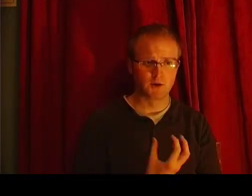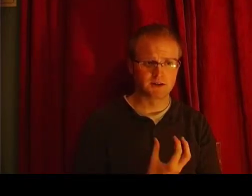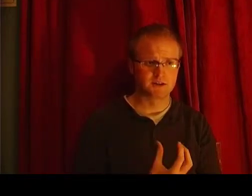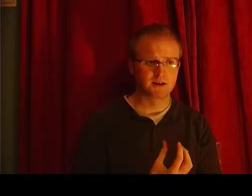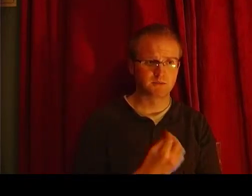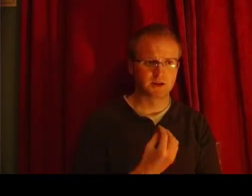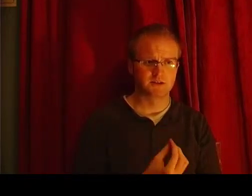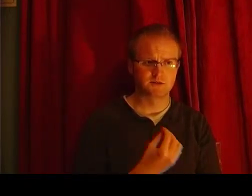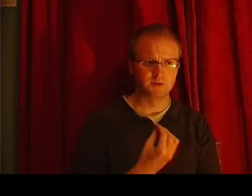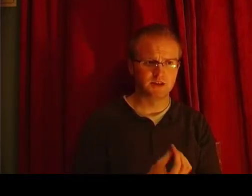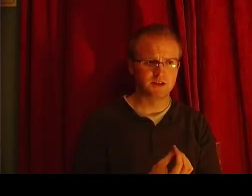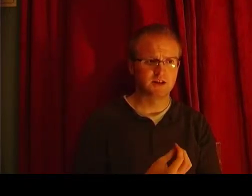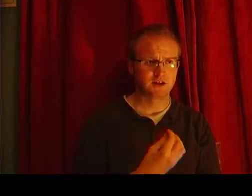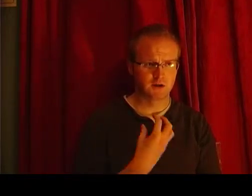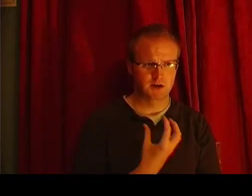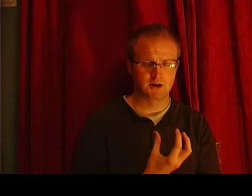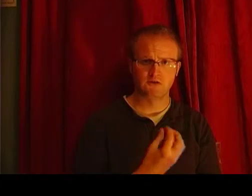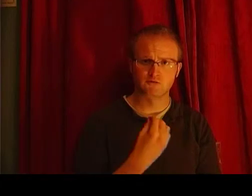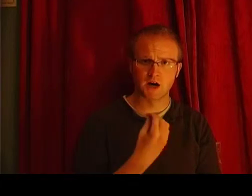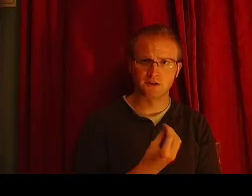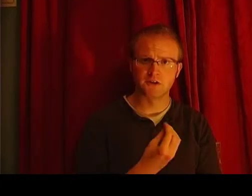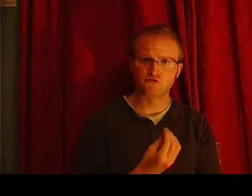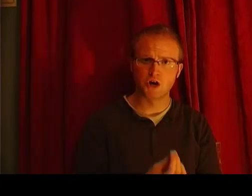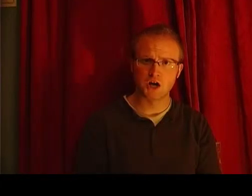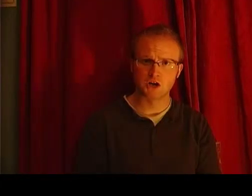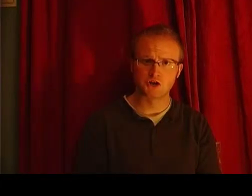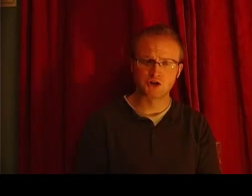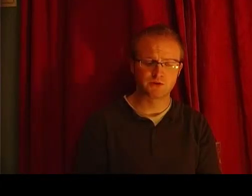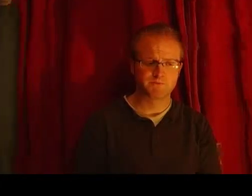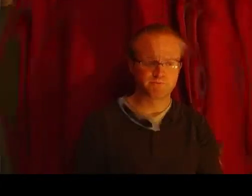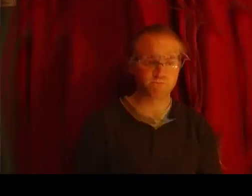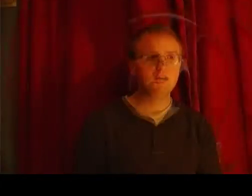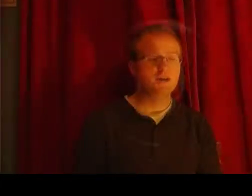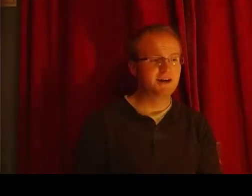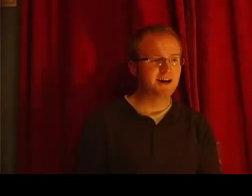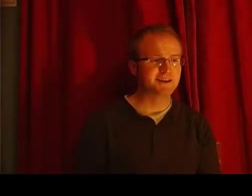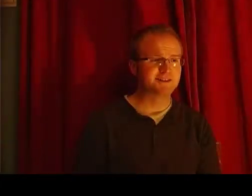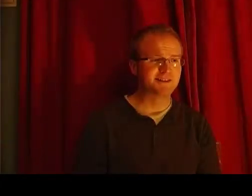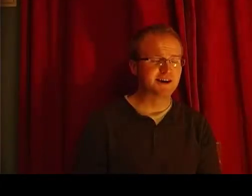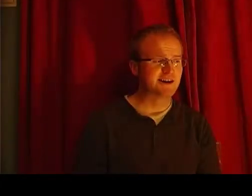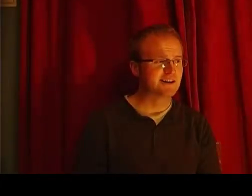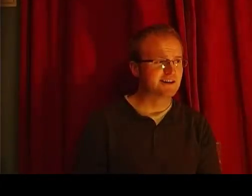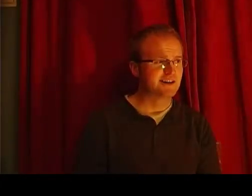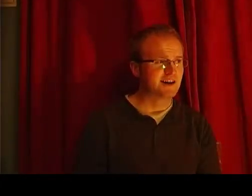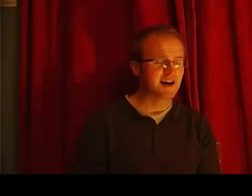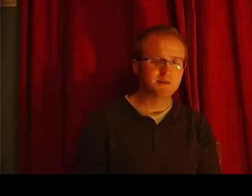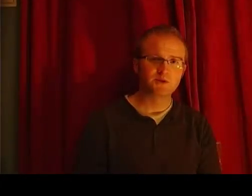voice appears to be coming out rather strange. And I'm going